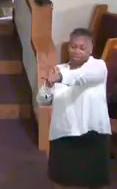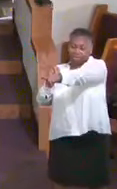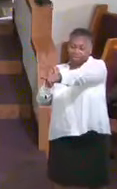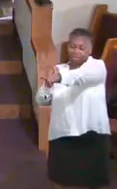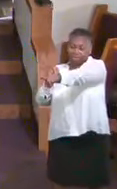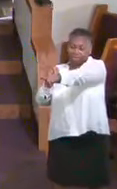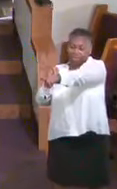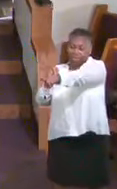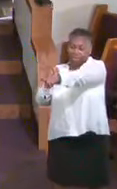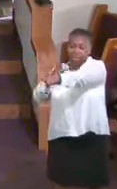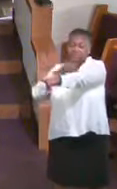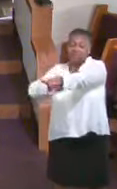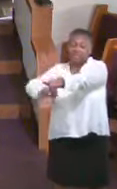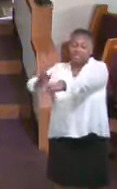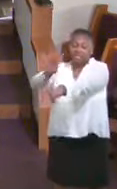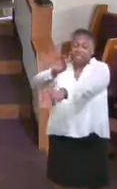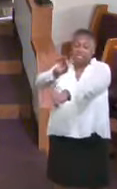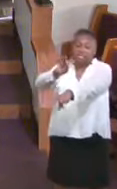the milestone of 80.